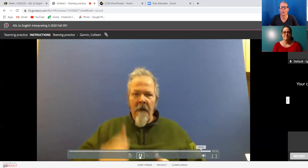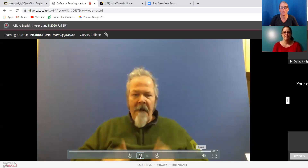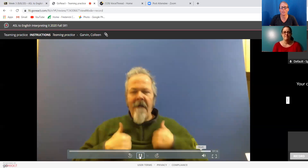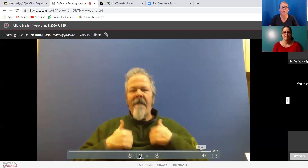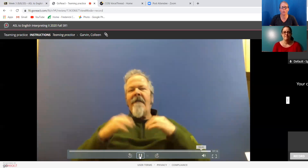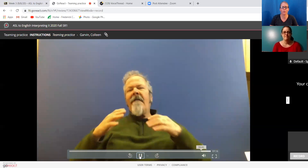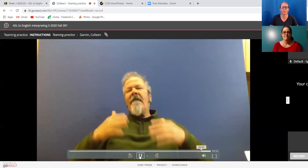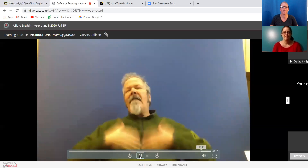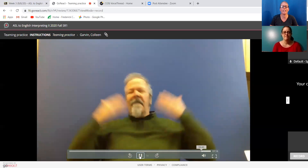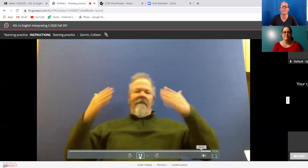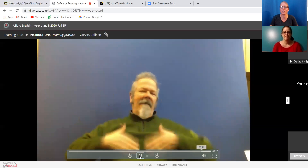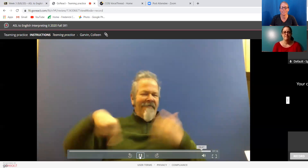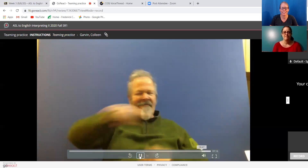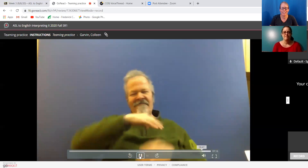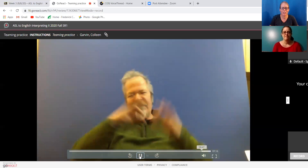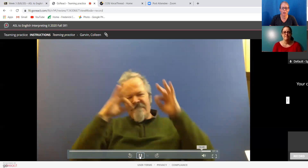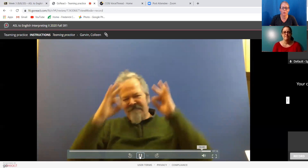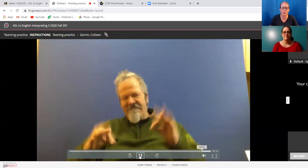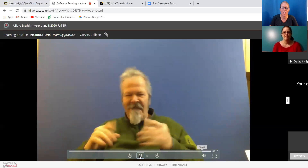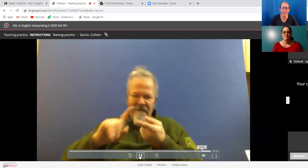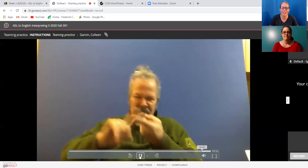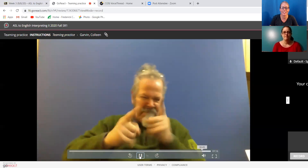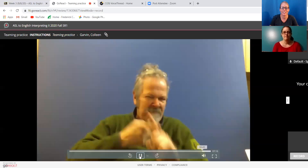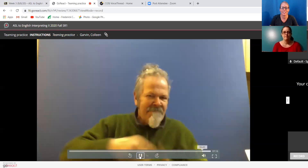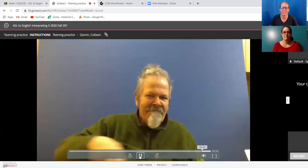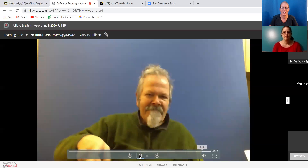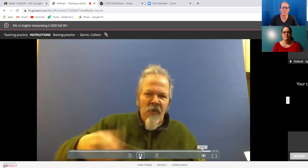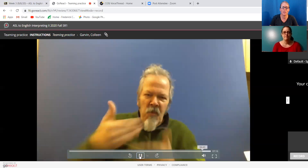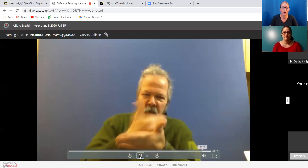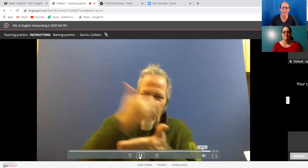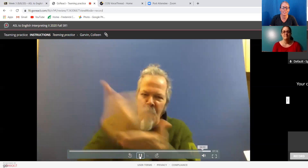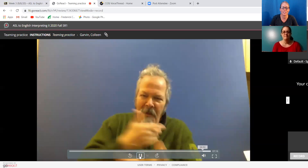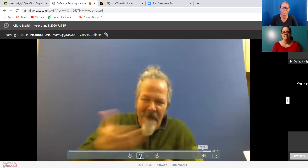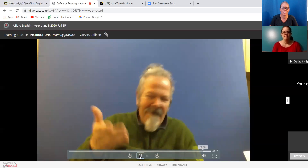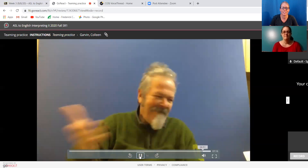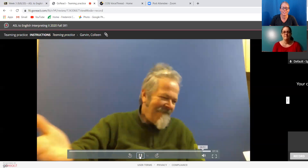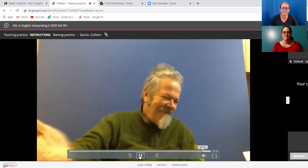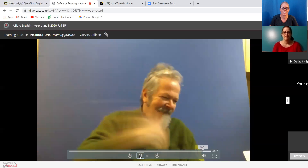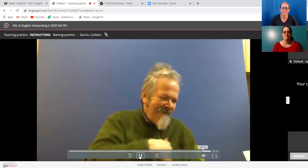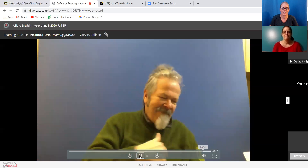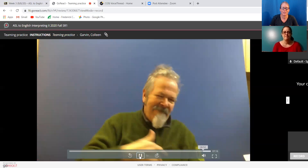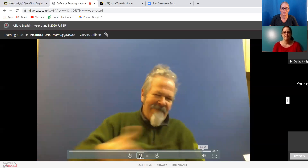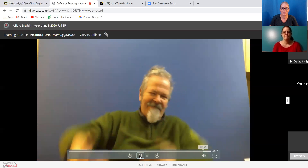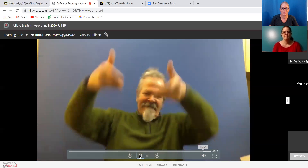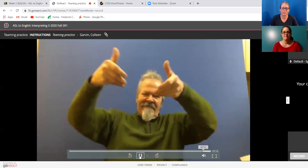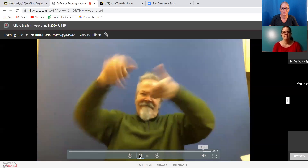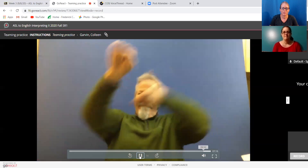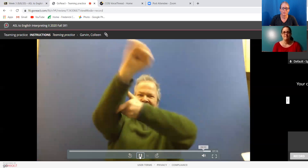And the boy was just relieved. The turtle was okay. His new friend.